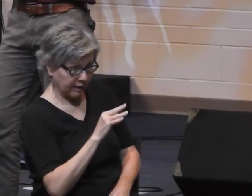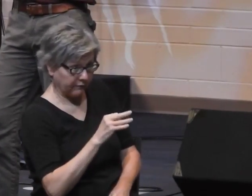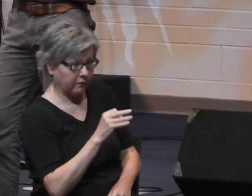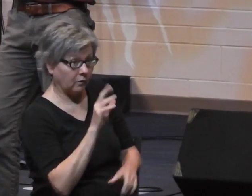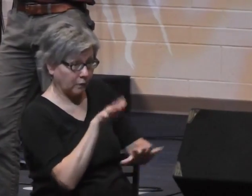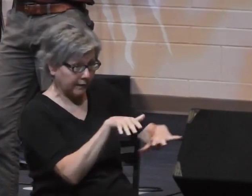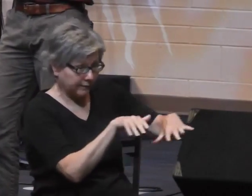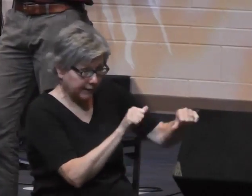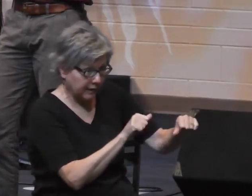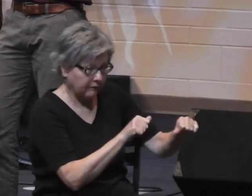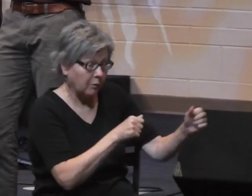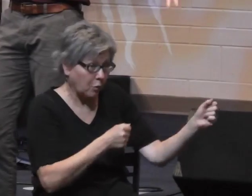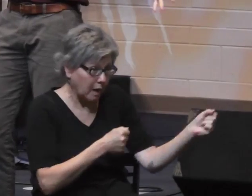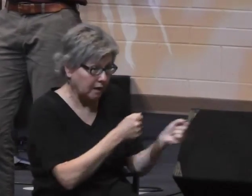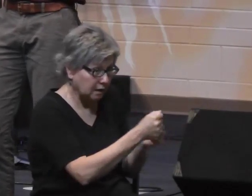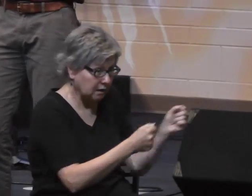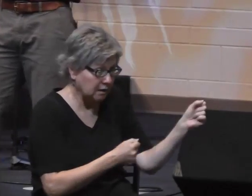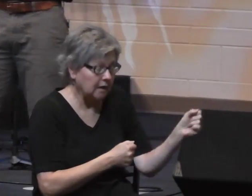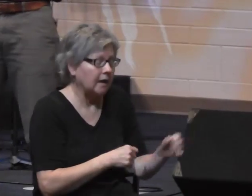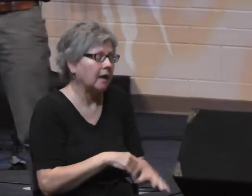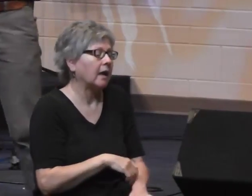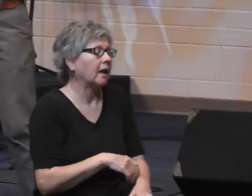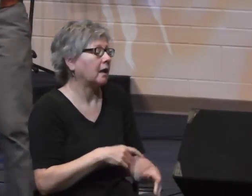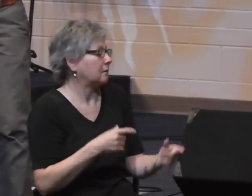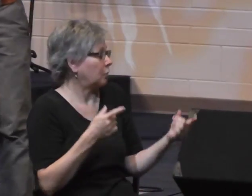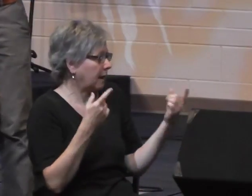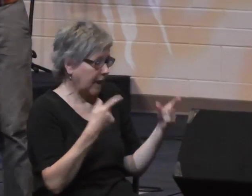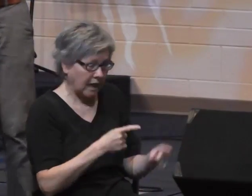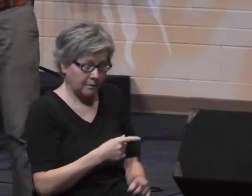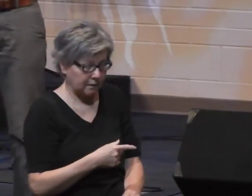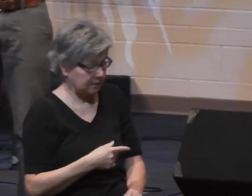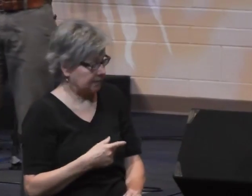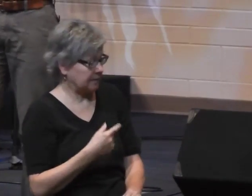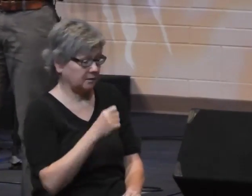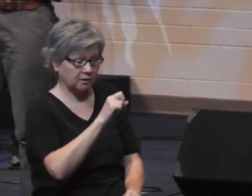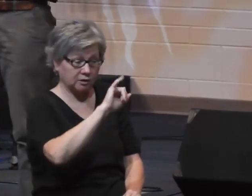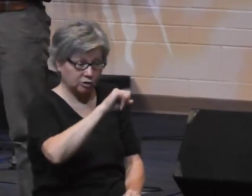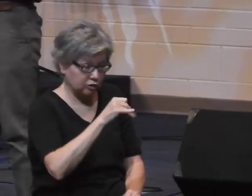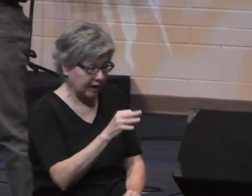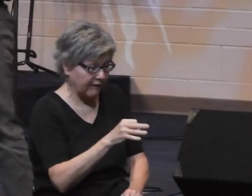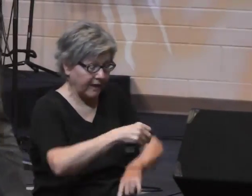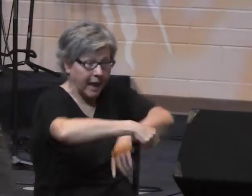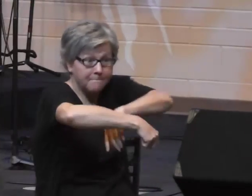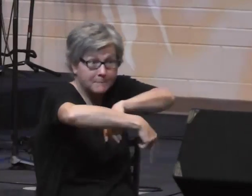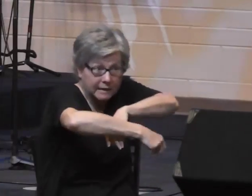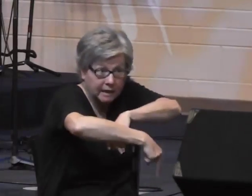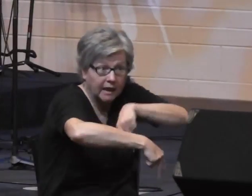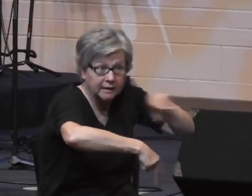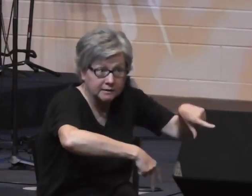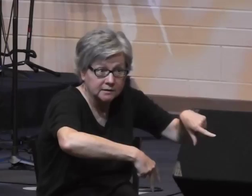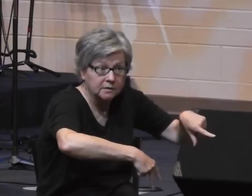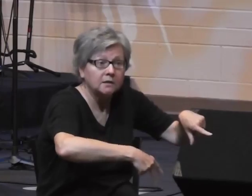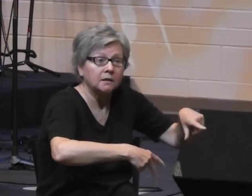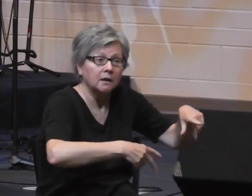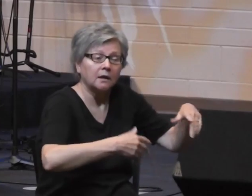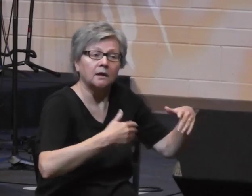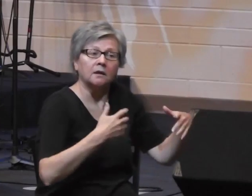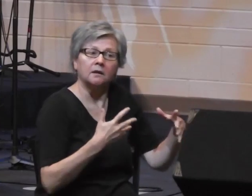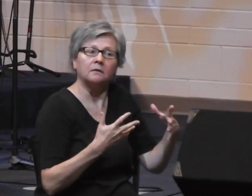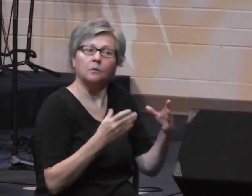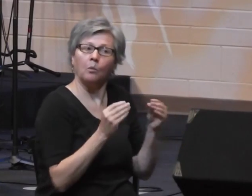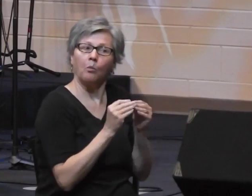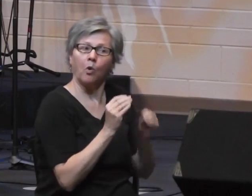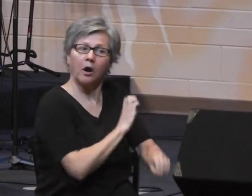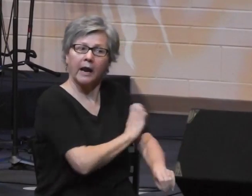3 a.m. But Jeff gets some burst of energy at midnight or something, and he makes it to the next aid station